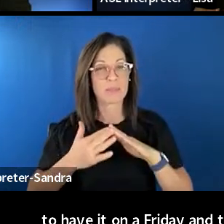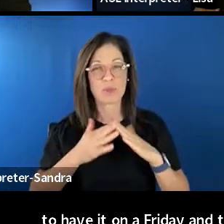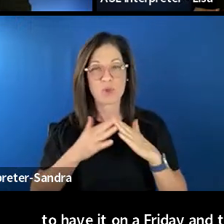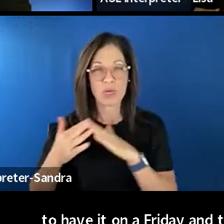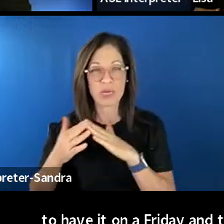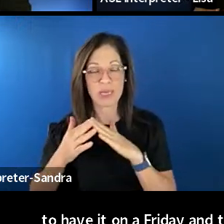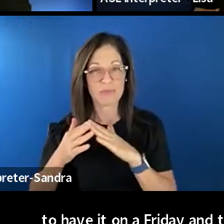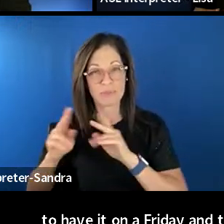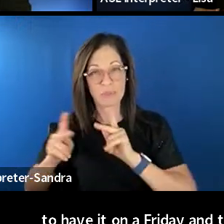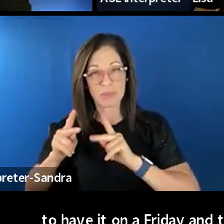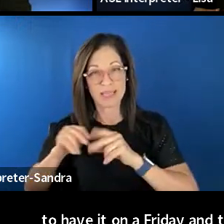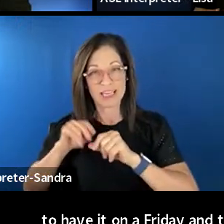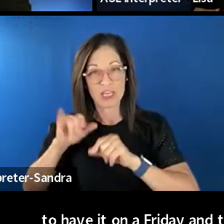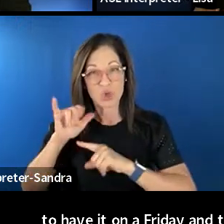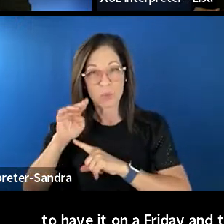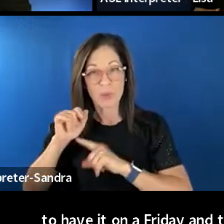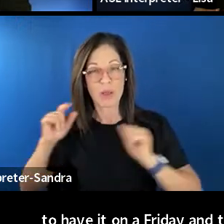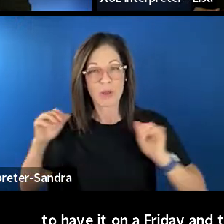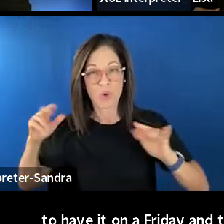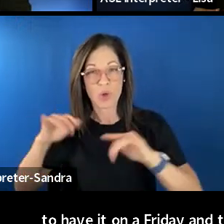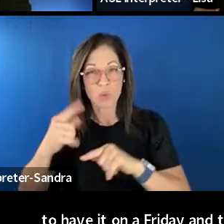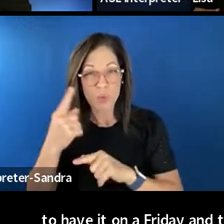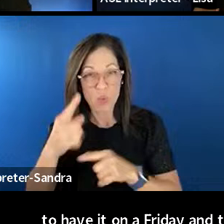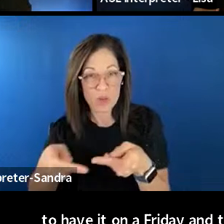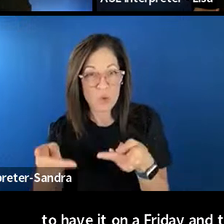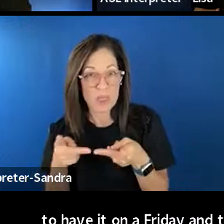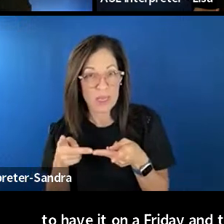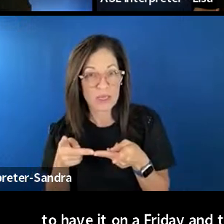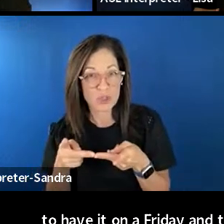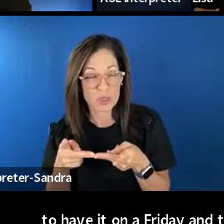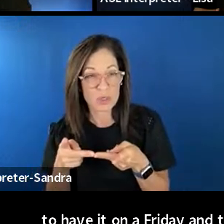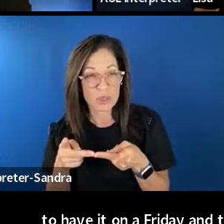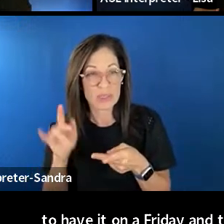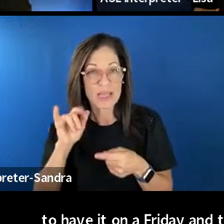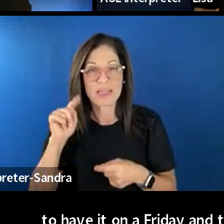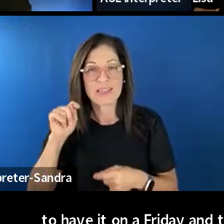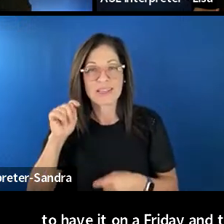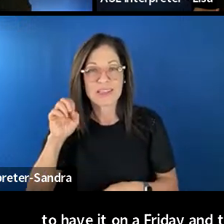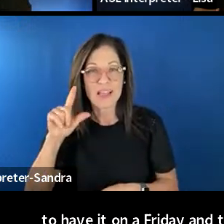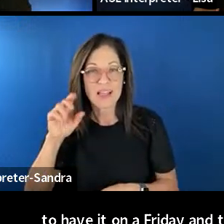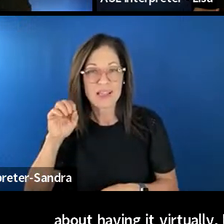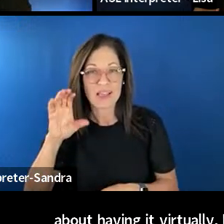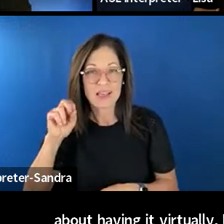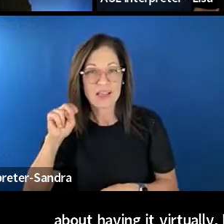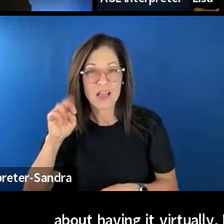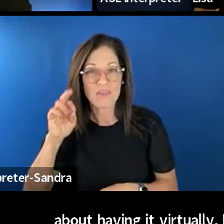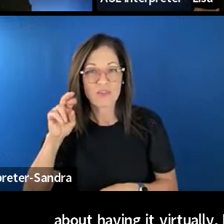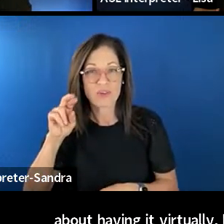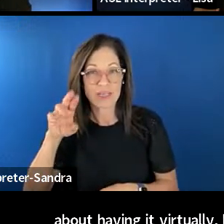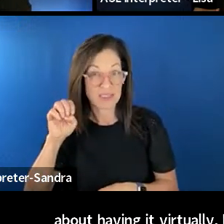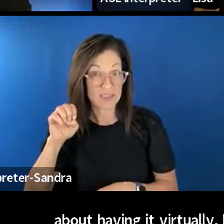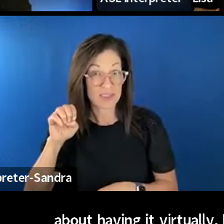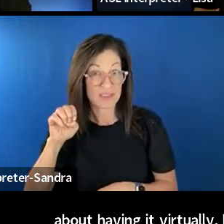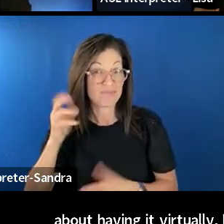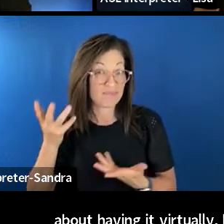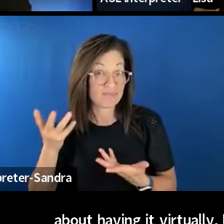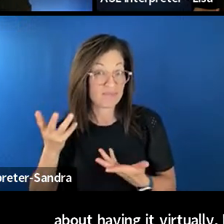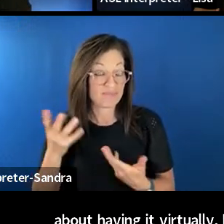in Yuma to go to one location, be like a teleconference instead.